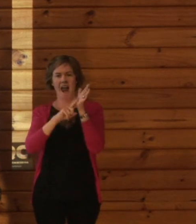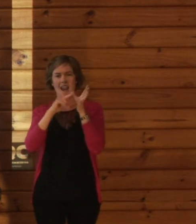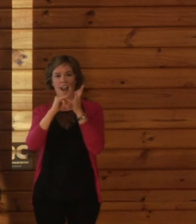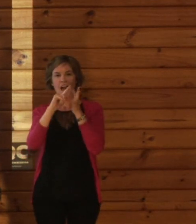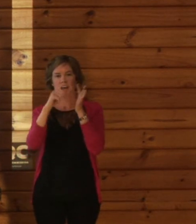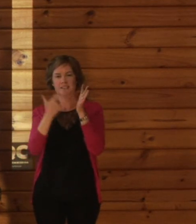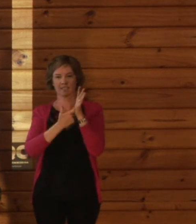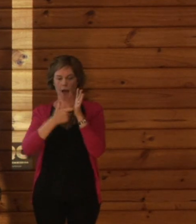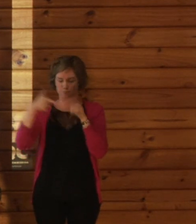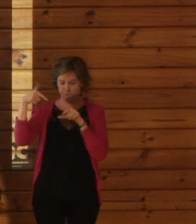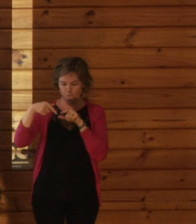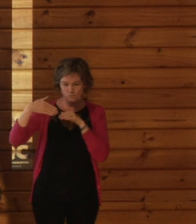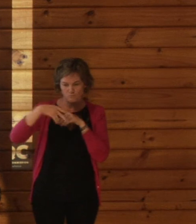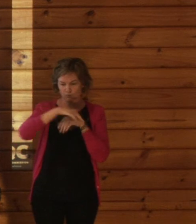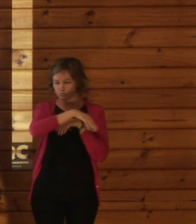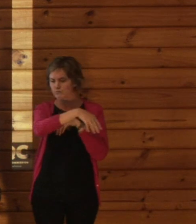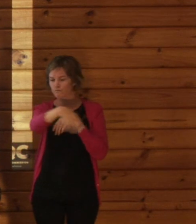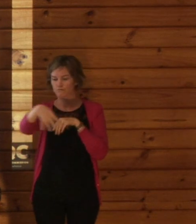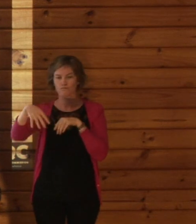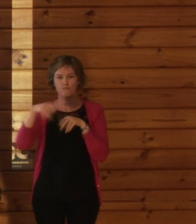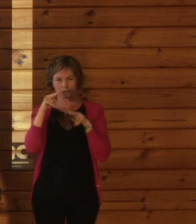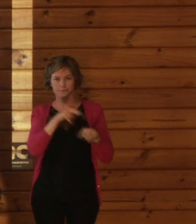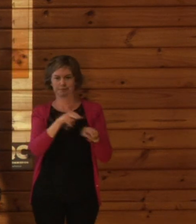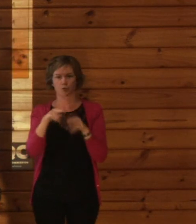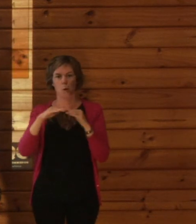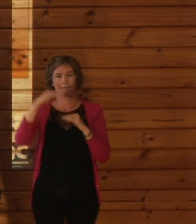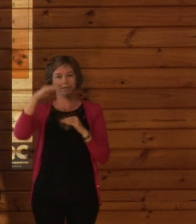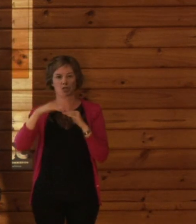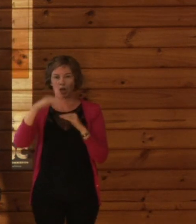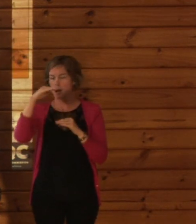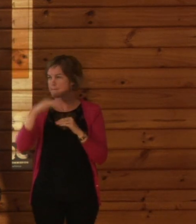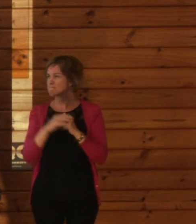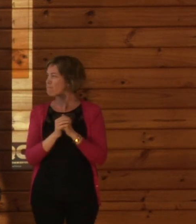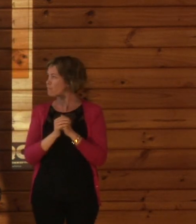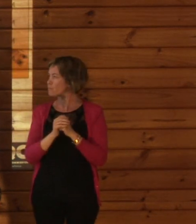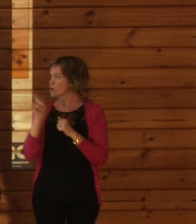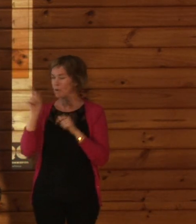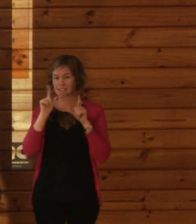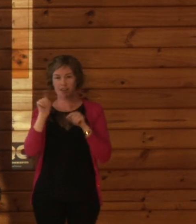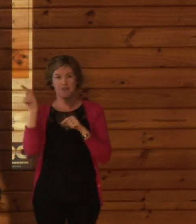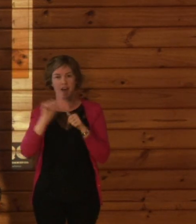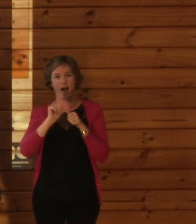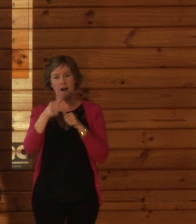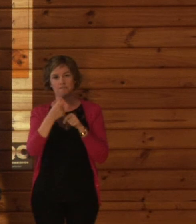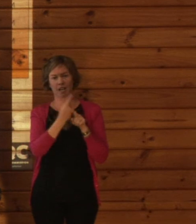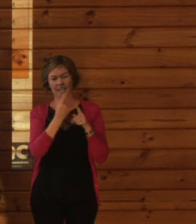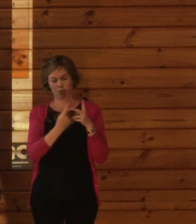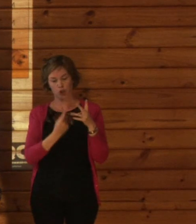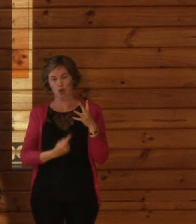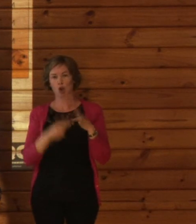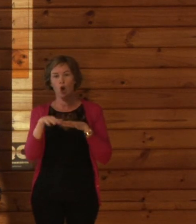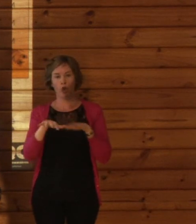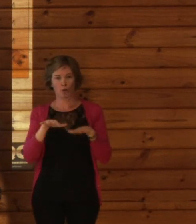level. And so we ran that after each of the main earthquakes. And that tells us how much the land has dropped in each earthquake.